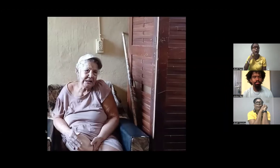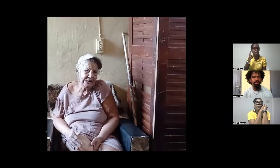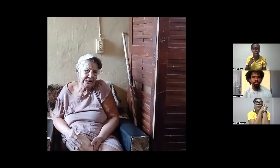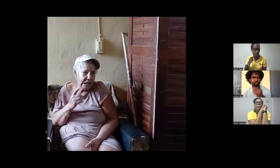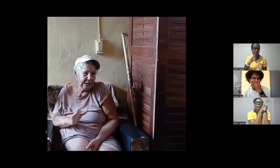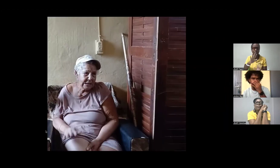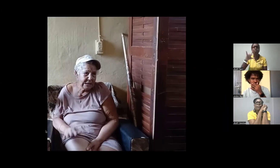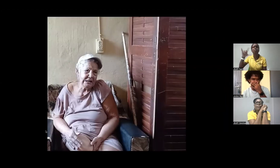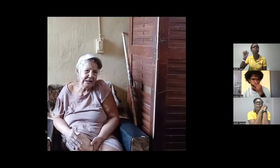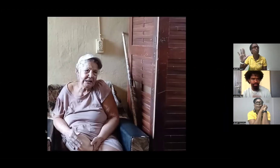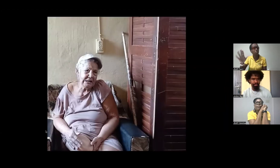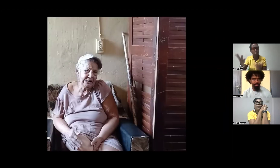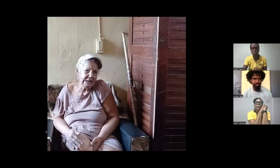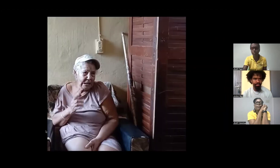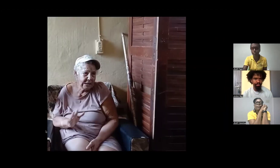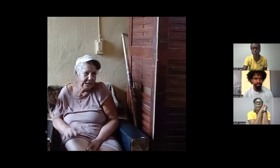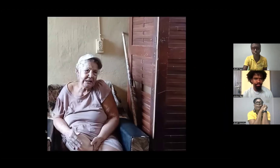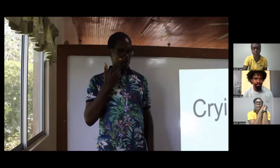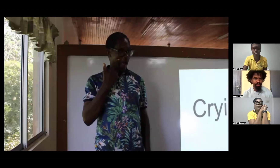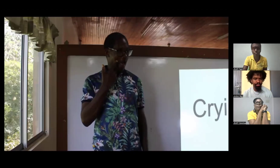That's the sign for country. That's the country sign for cry.